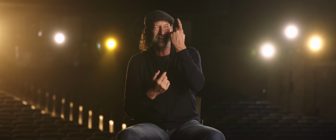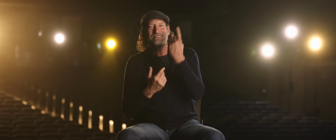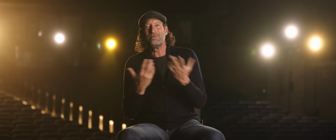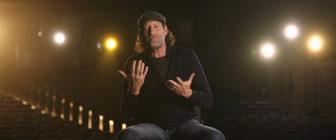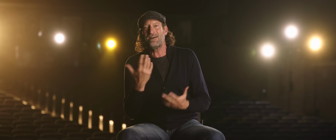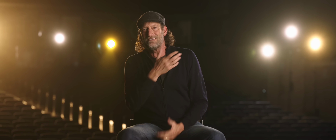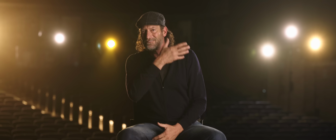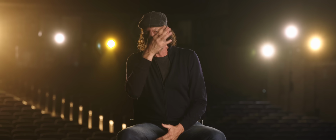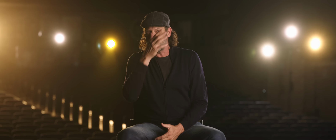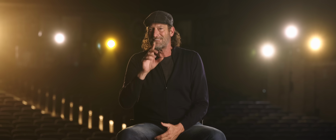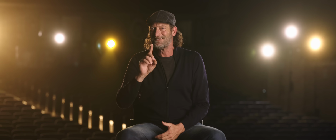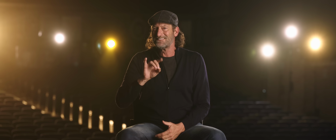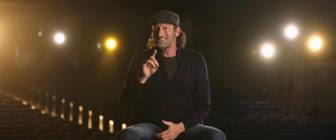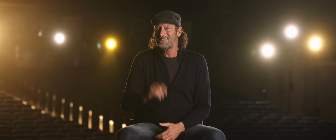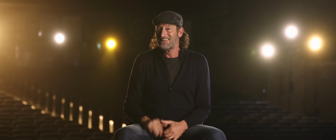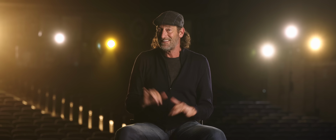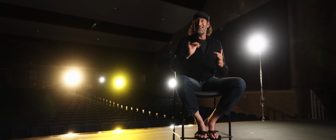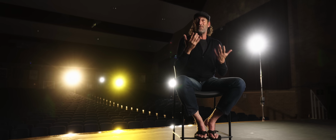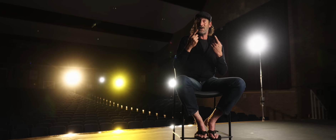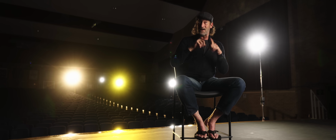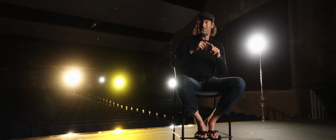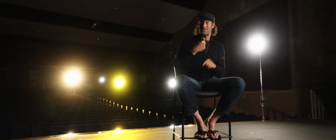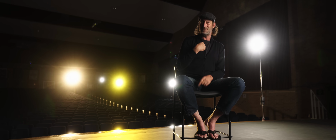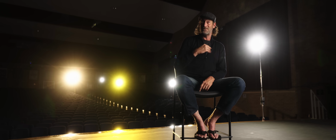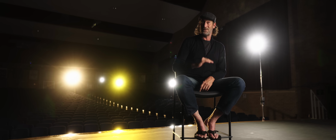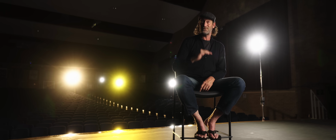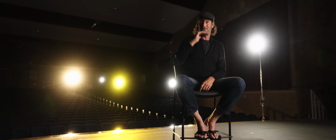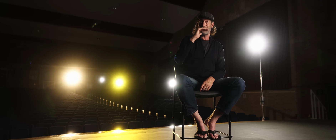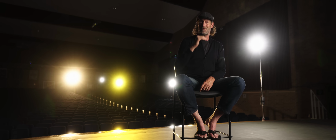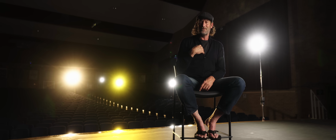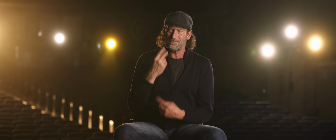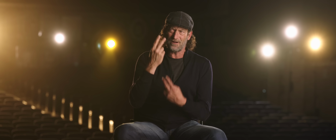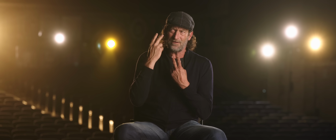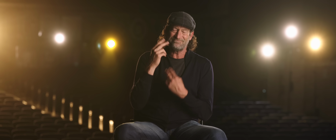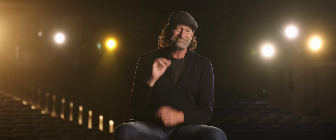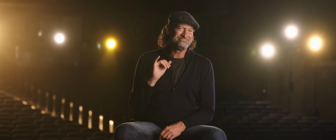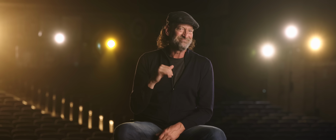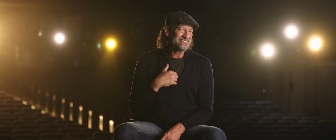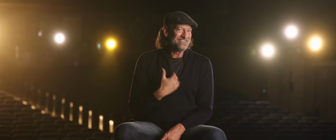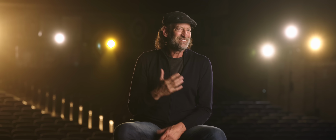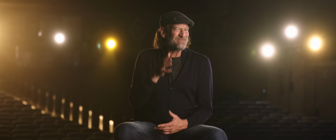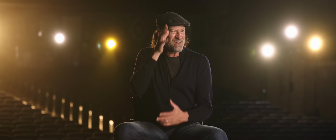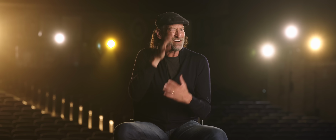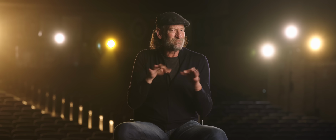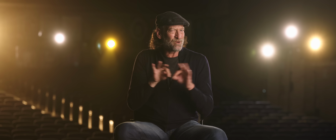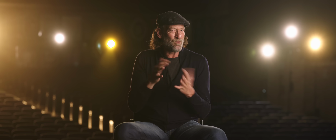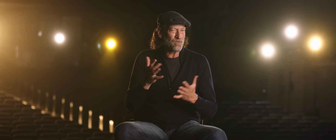understand everything her dad did for her. And that's what happened to me when I grew up. Looking back, I realized it was